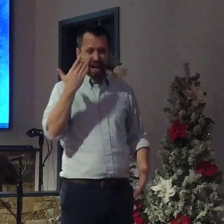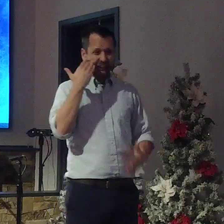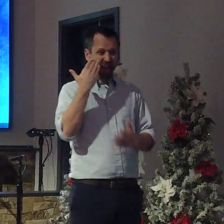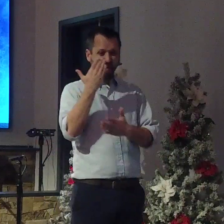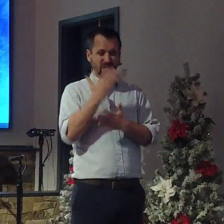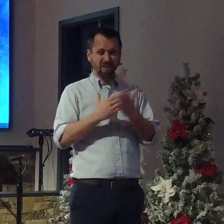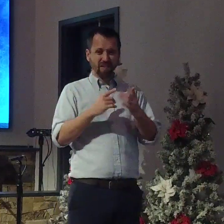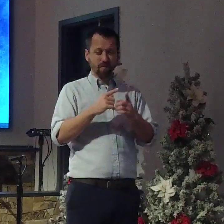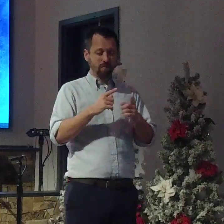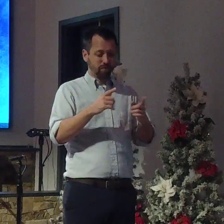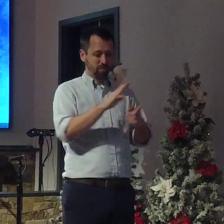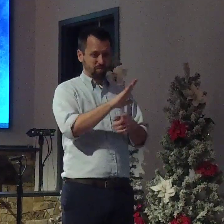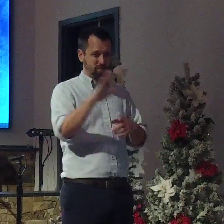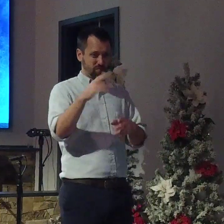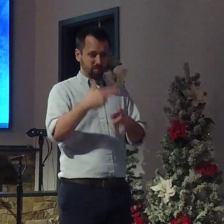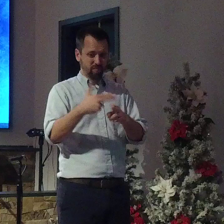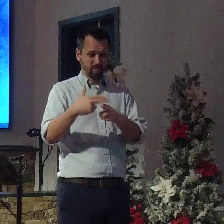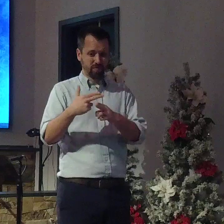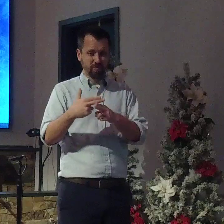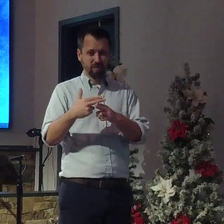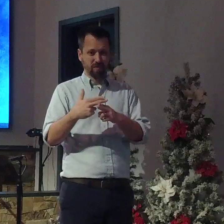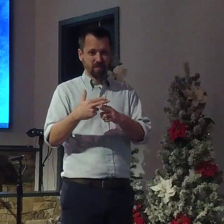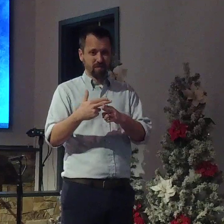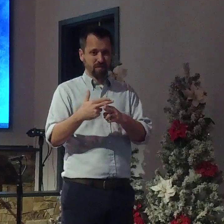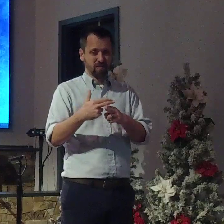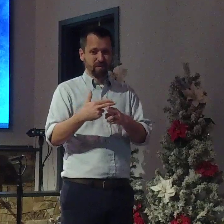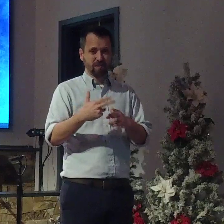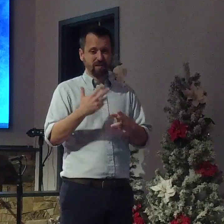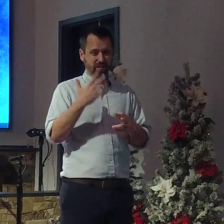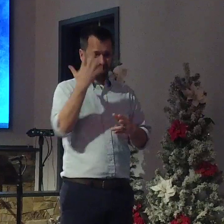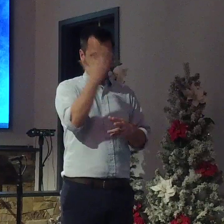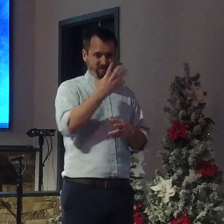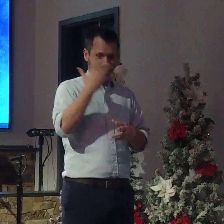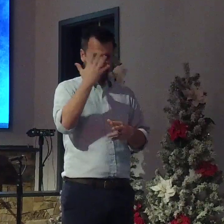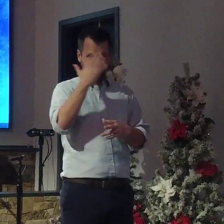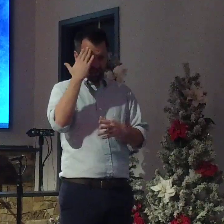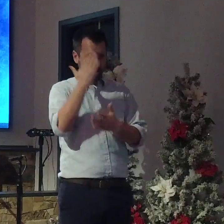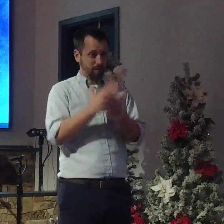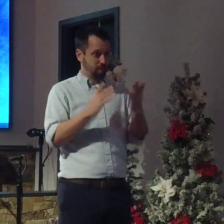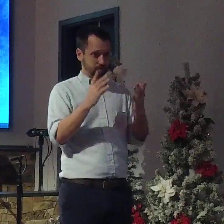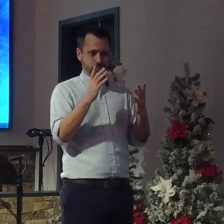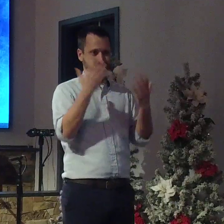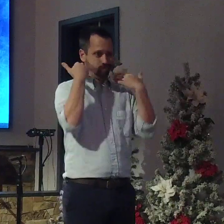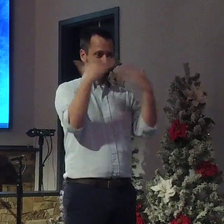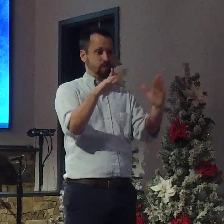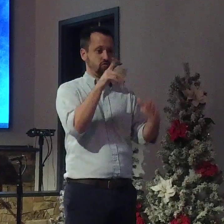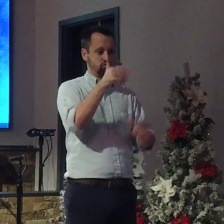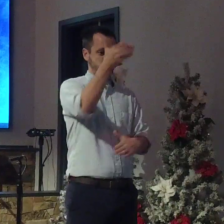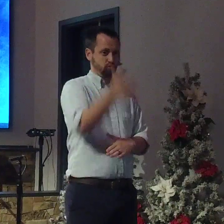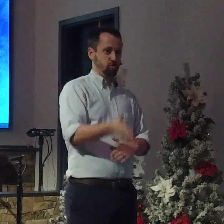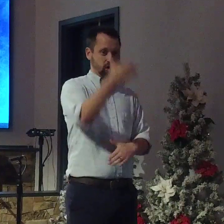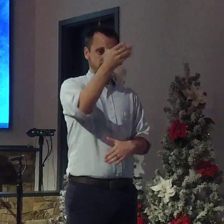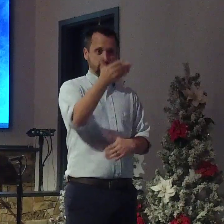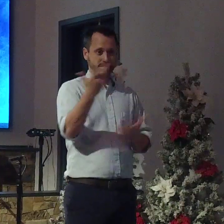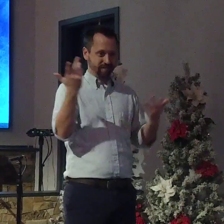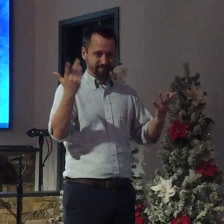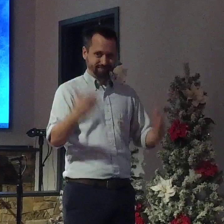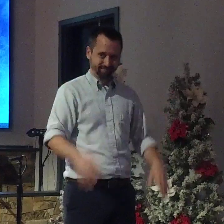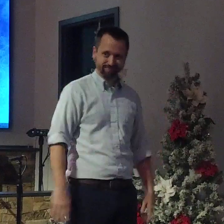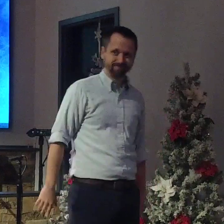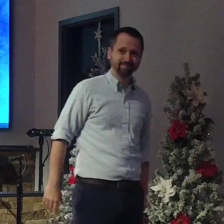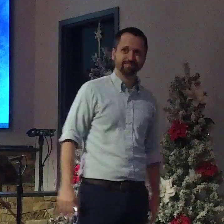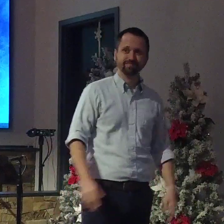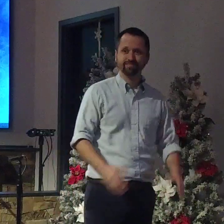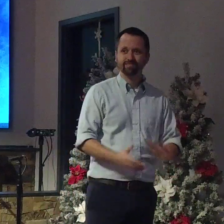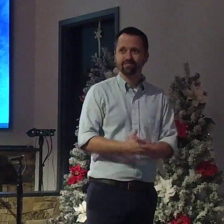make me call it home, welcome me in open arms, and make me feel welcome every time I step foot on campus.